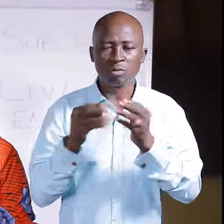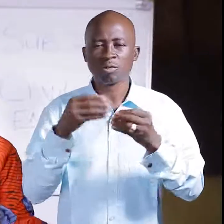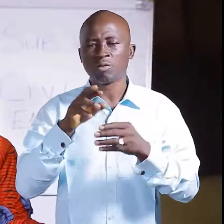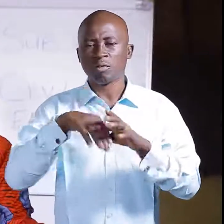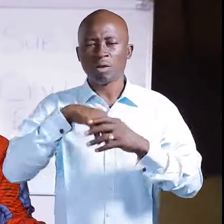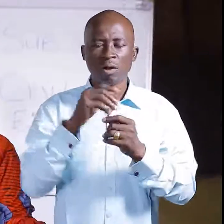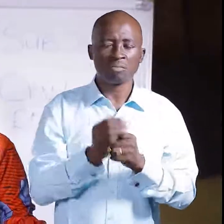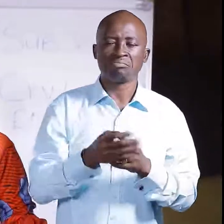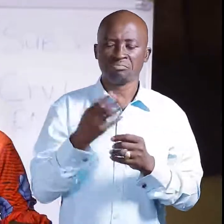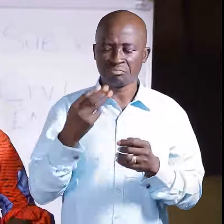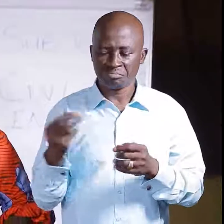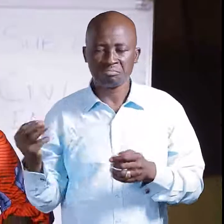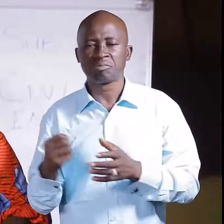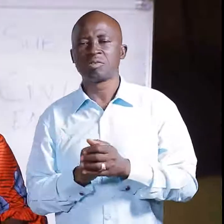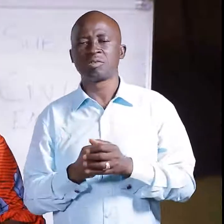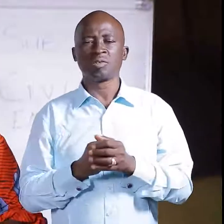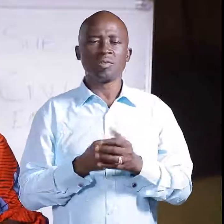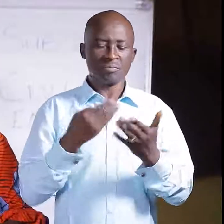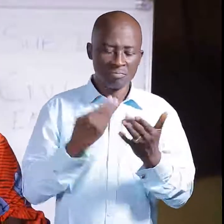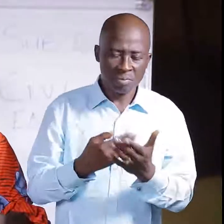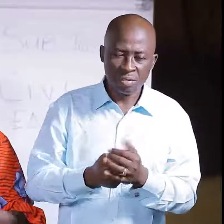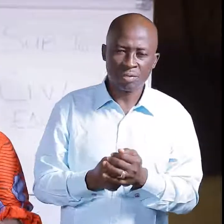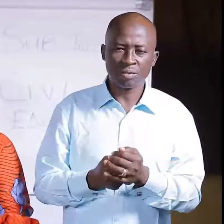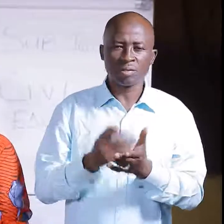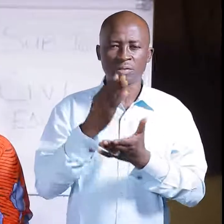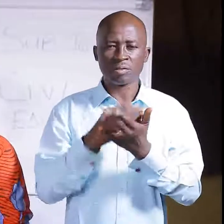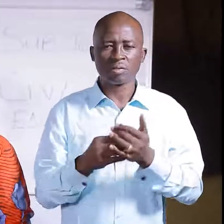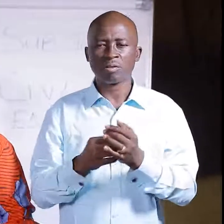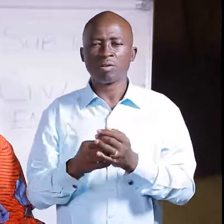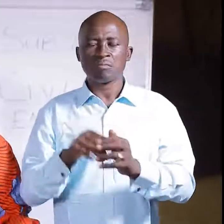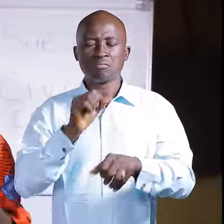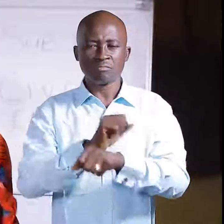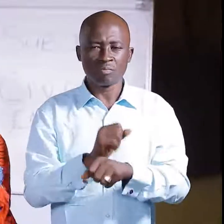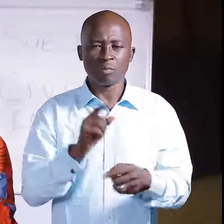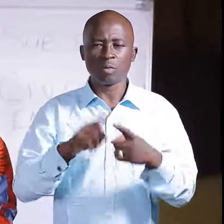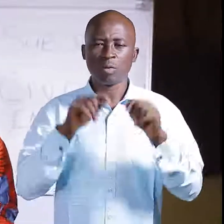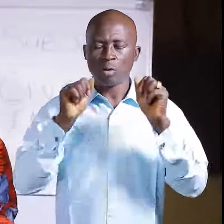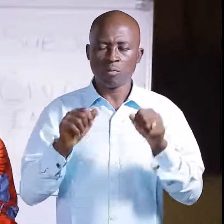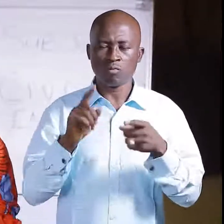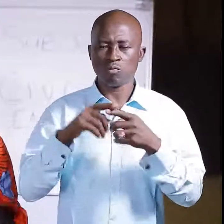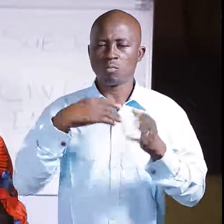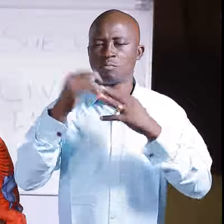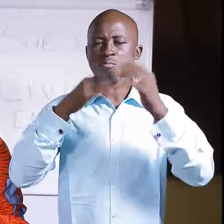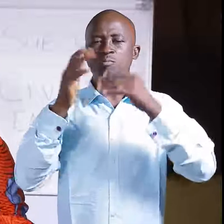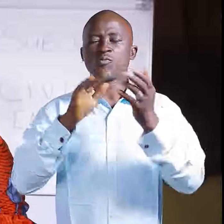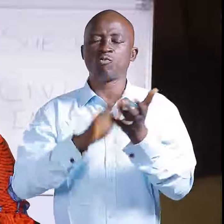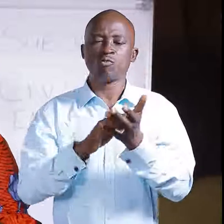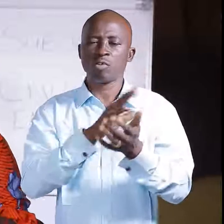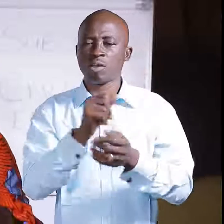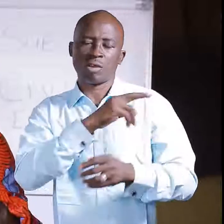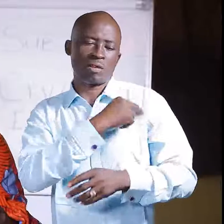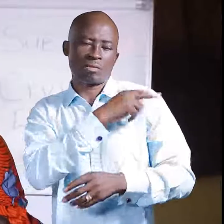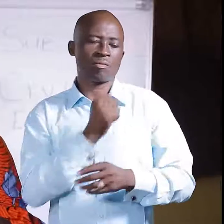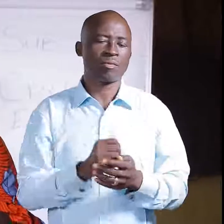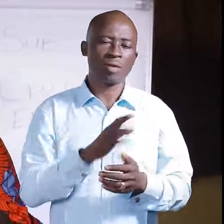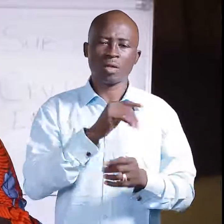out their resources. Some gave out their money. Some gave out their labor to be able to build the schools and the clinics. And